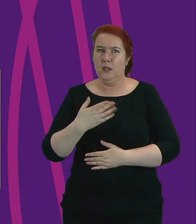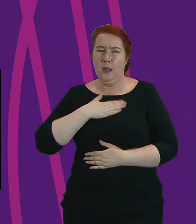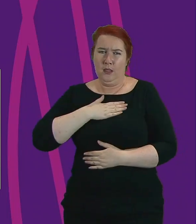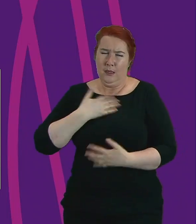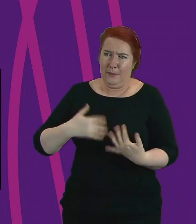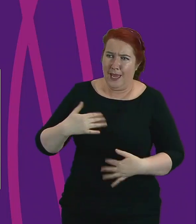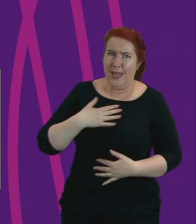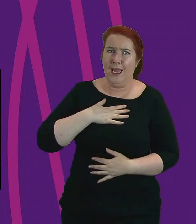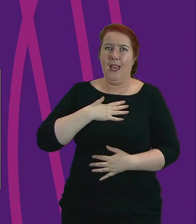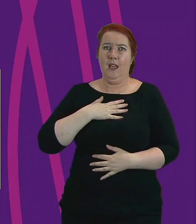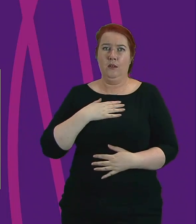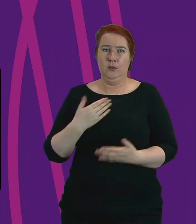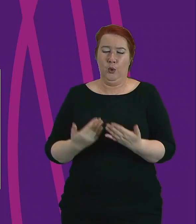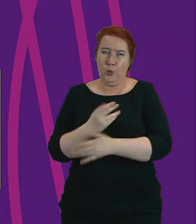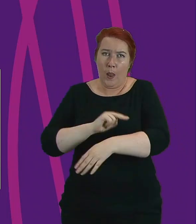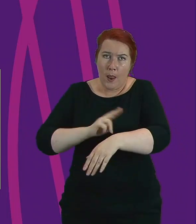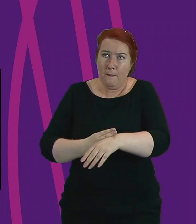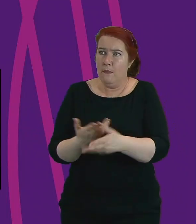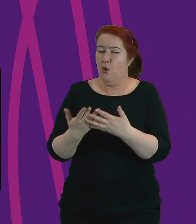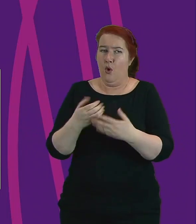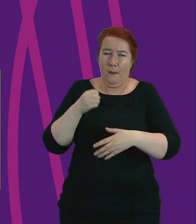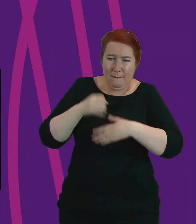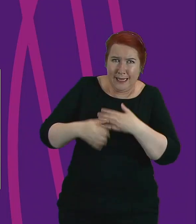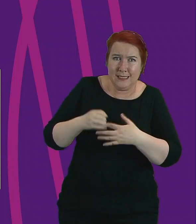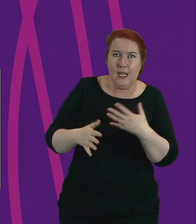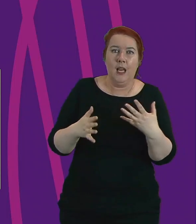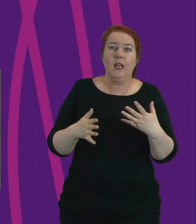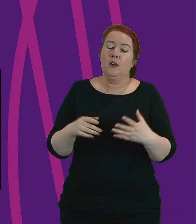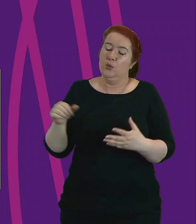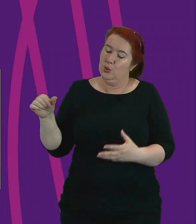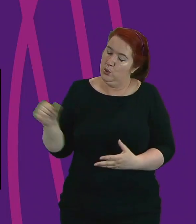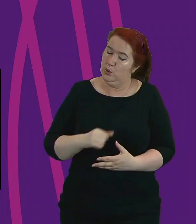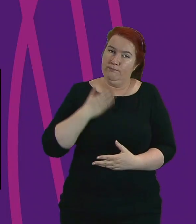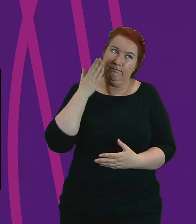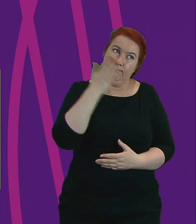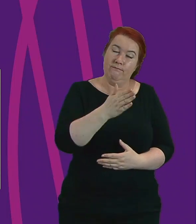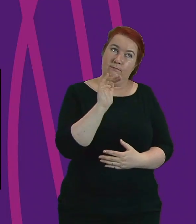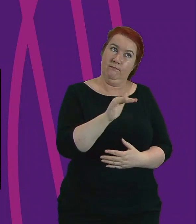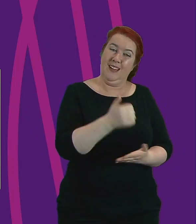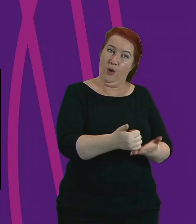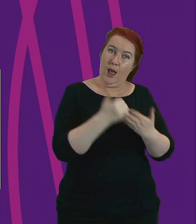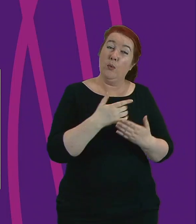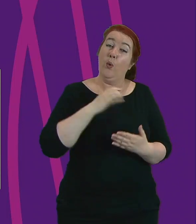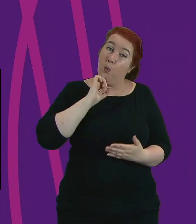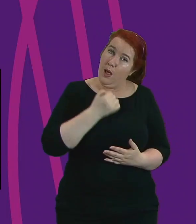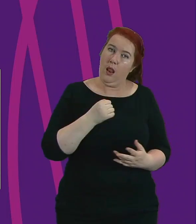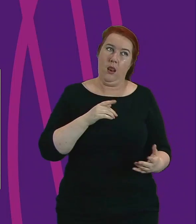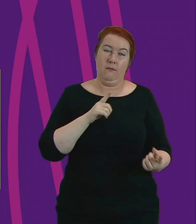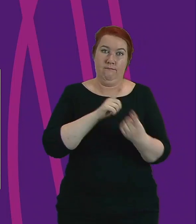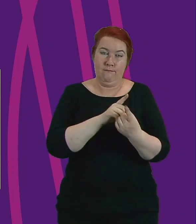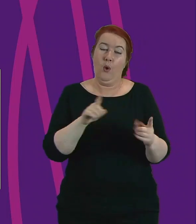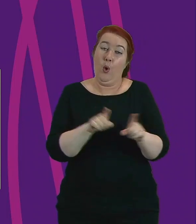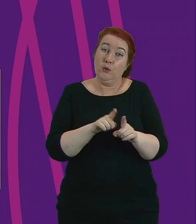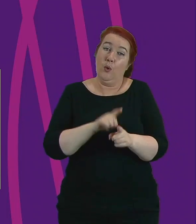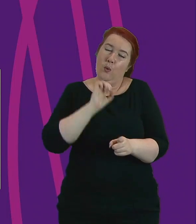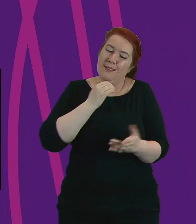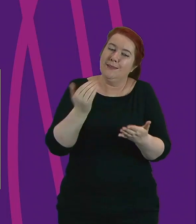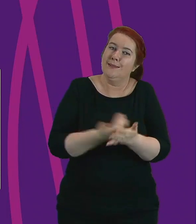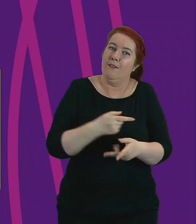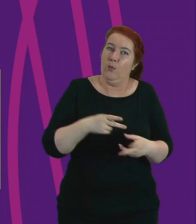new lump, please get help. You can be certain that you will be seen and that you will be seen safely. I also want to close